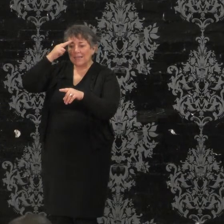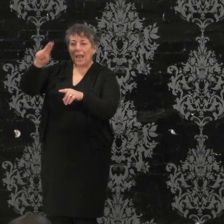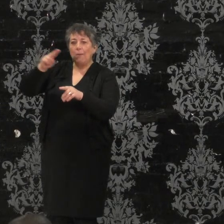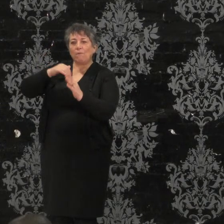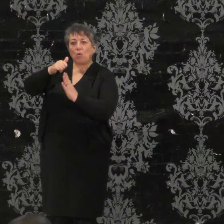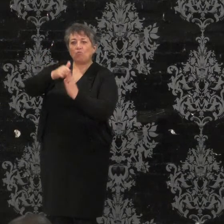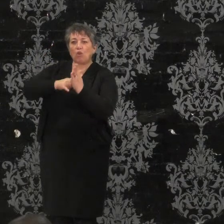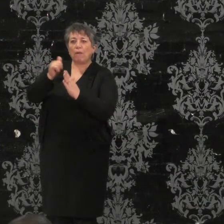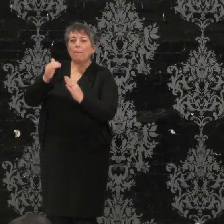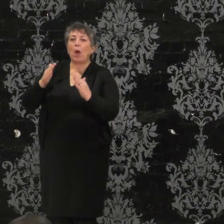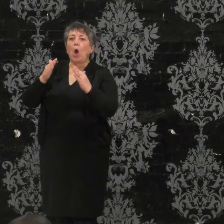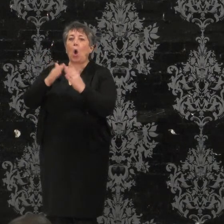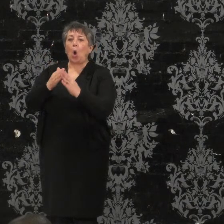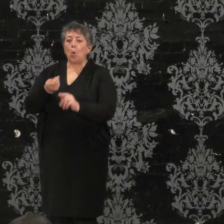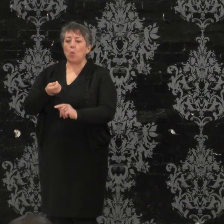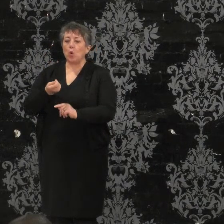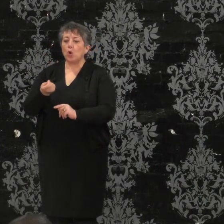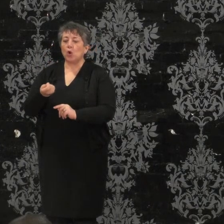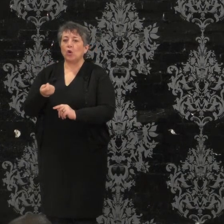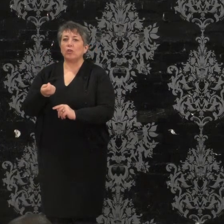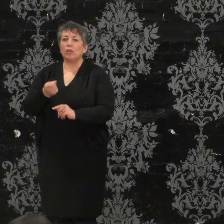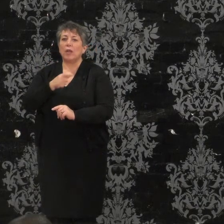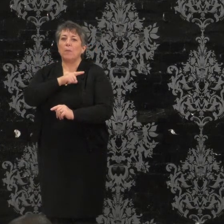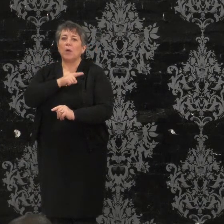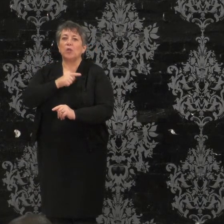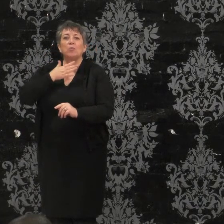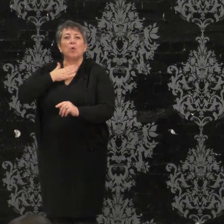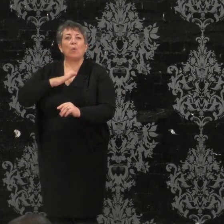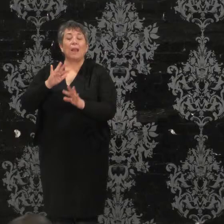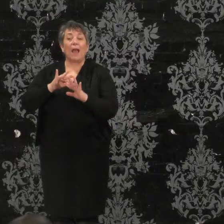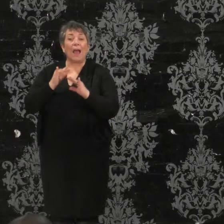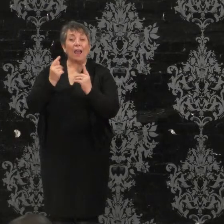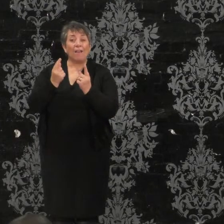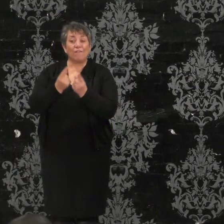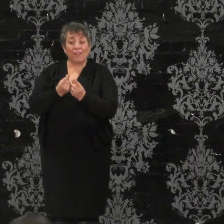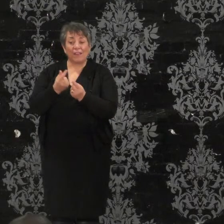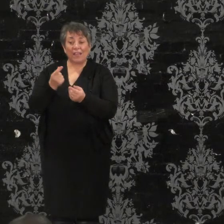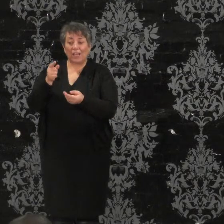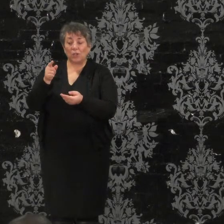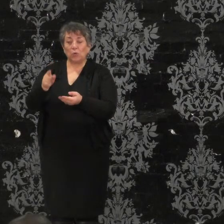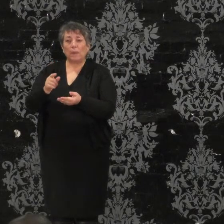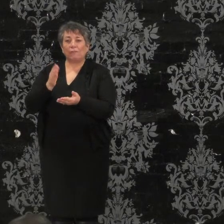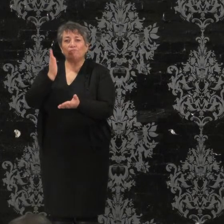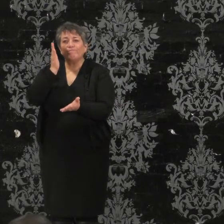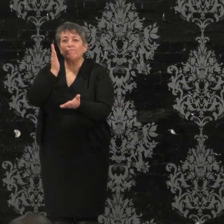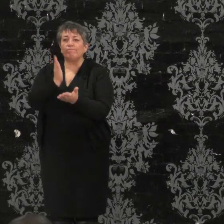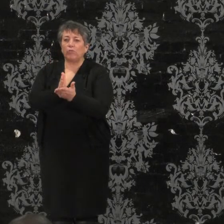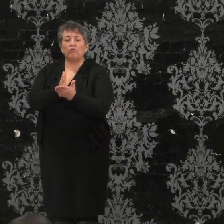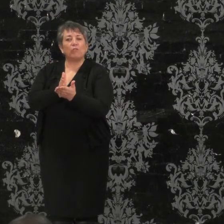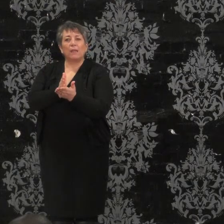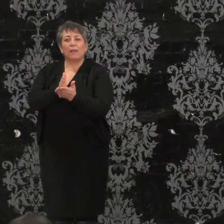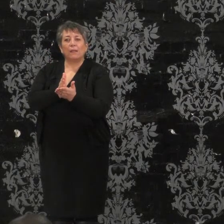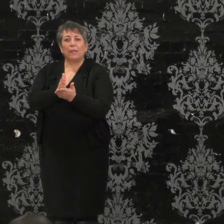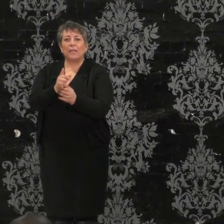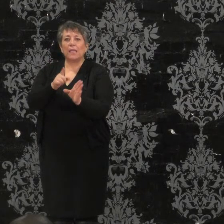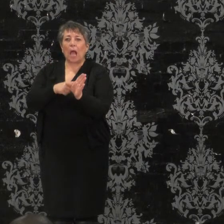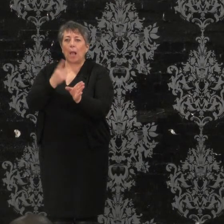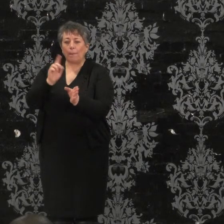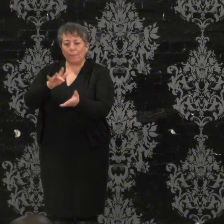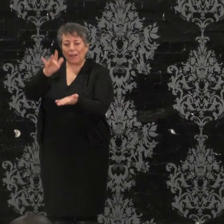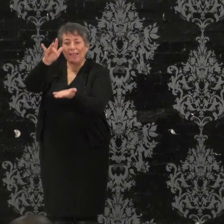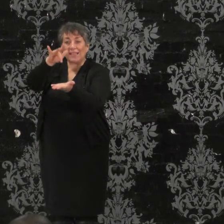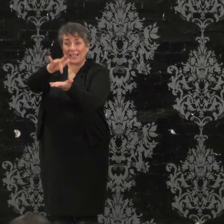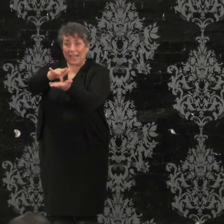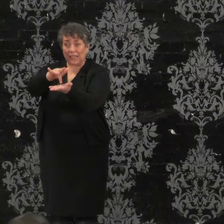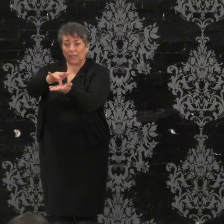want young people to be the center of our delivery. Not just their voices, but